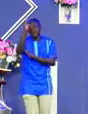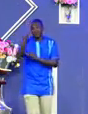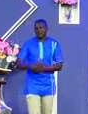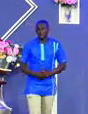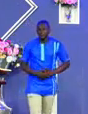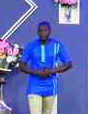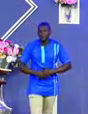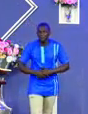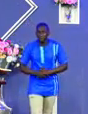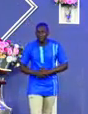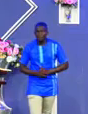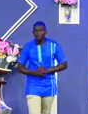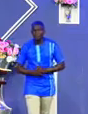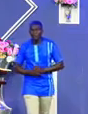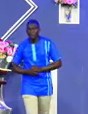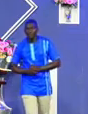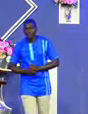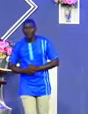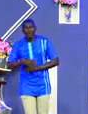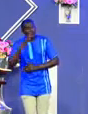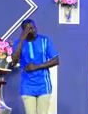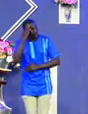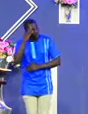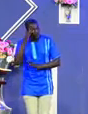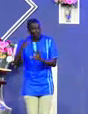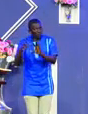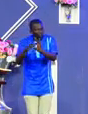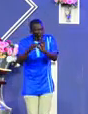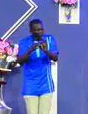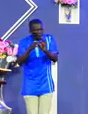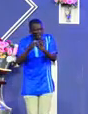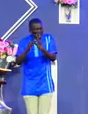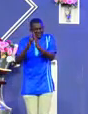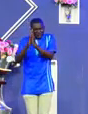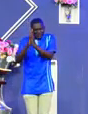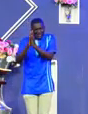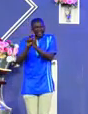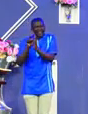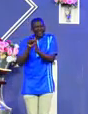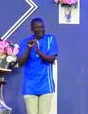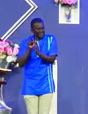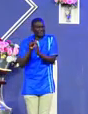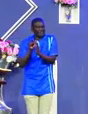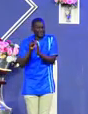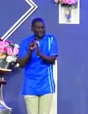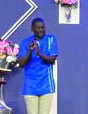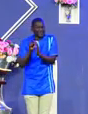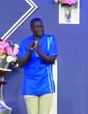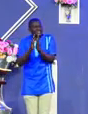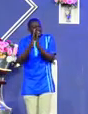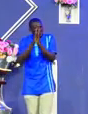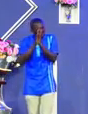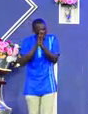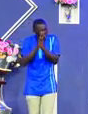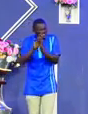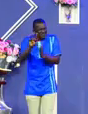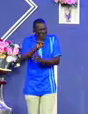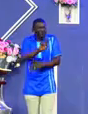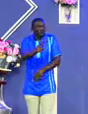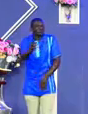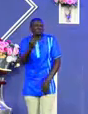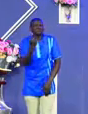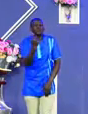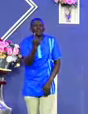Praise Jesus. You know, corporate prayer, okusaba okwawamu, is praying as one, kwe kusaba mu